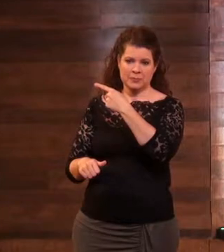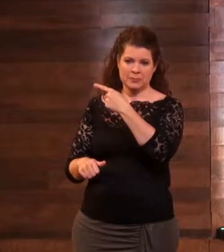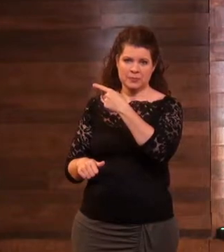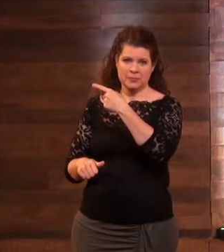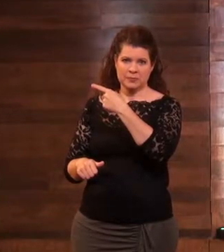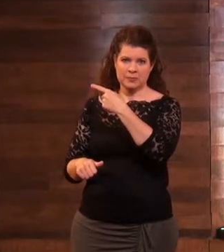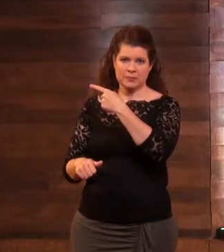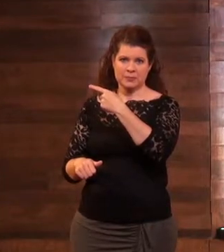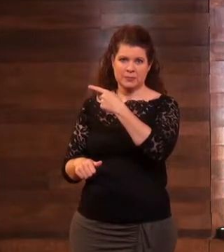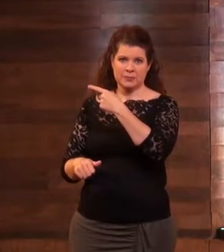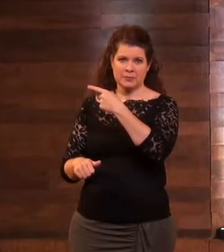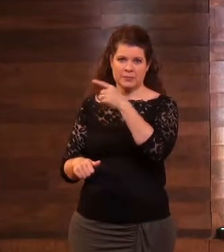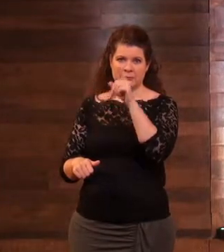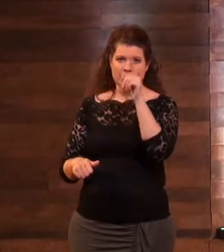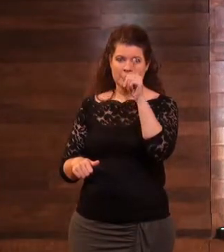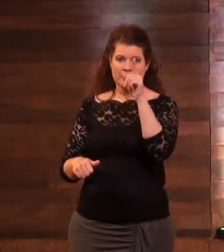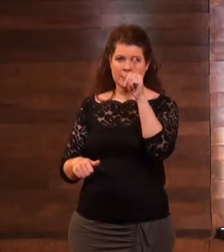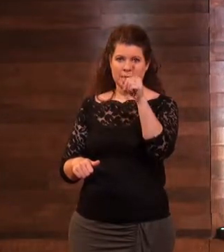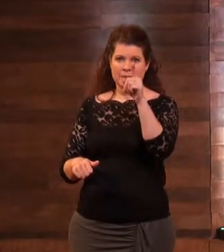this guy instead.